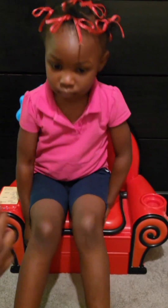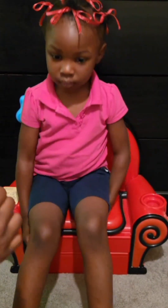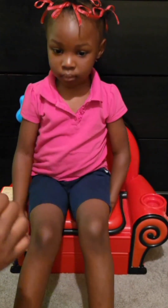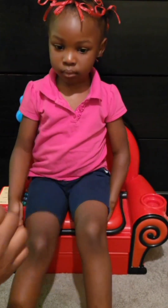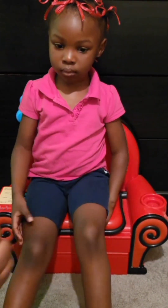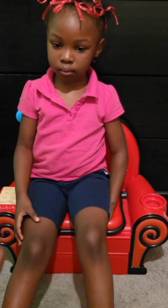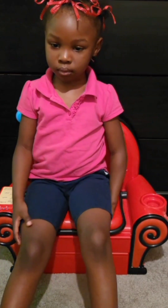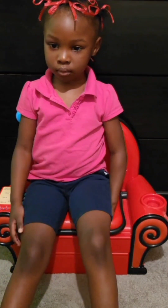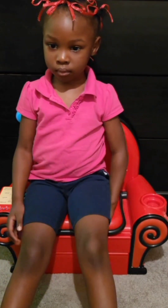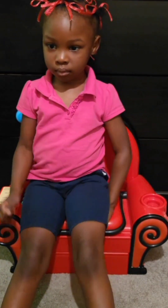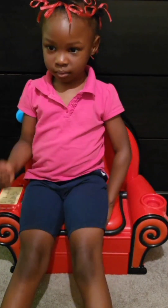A.